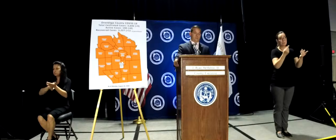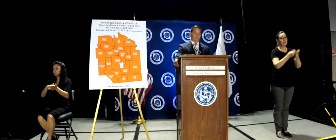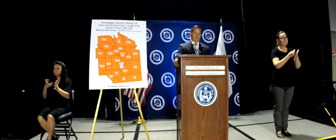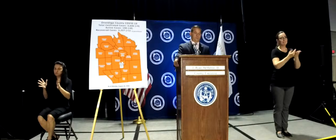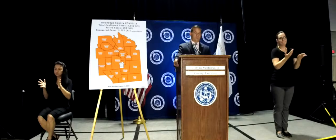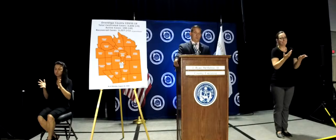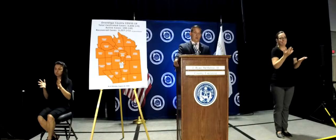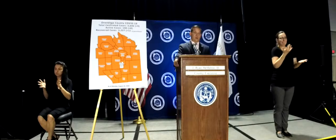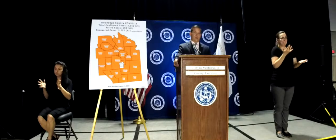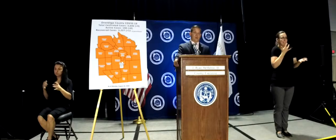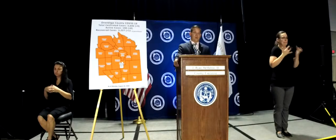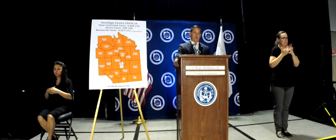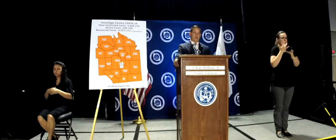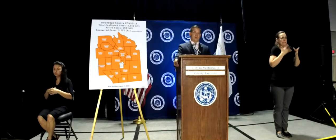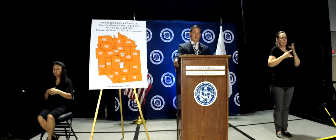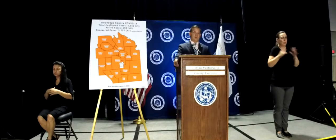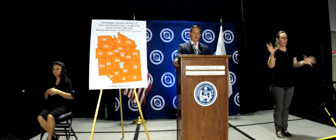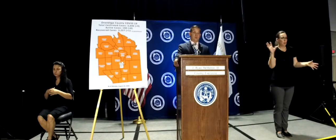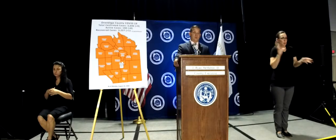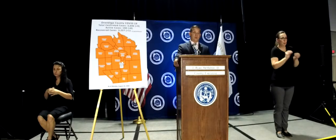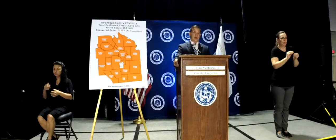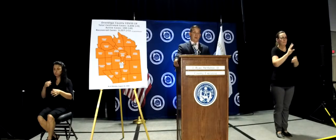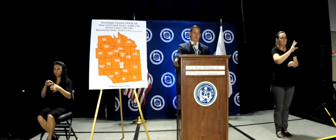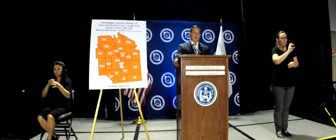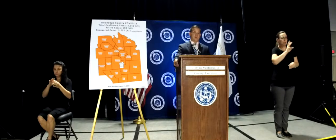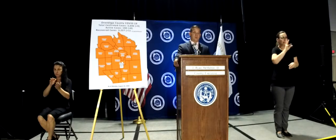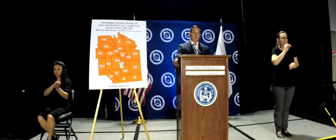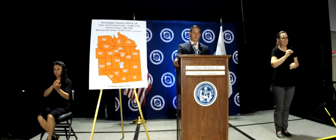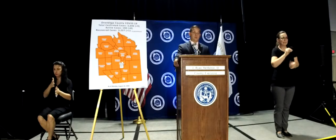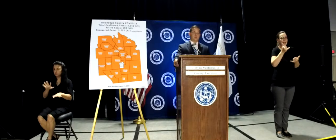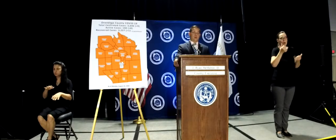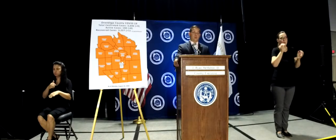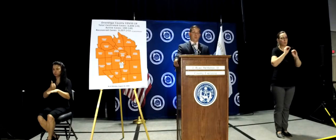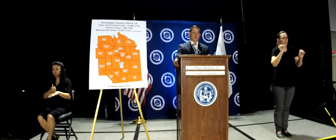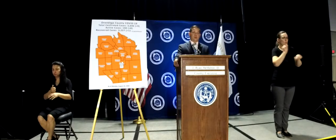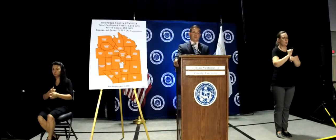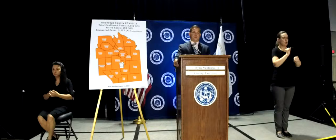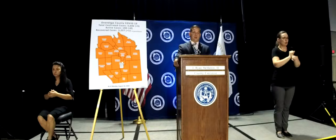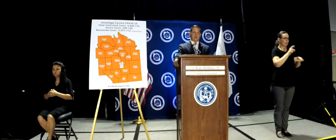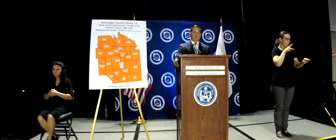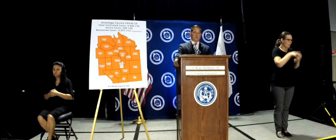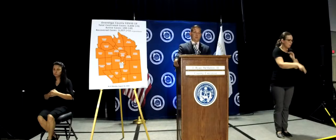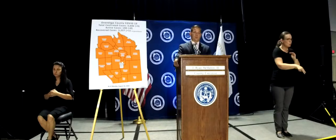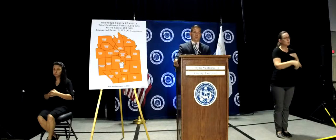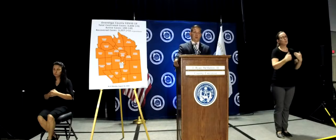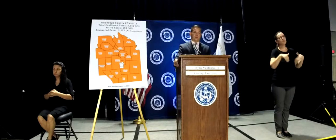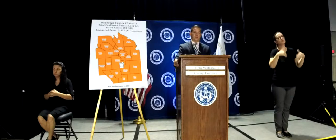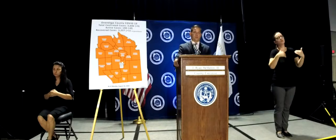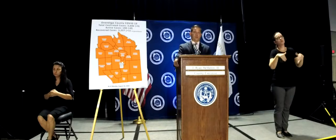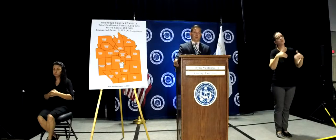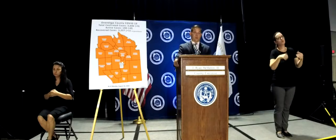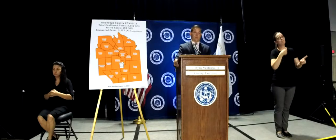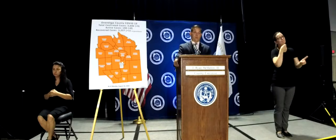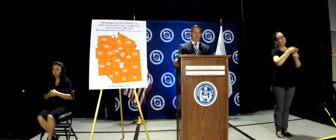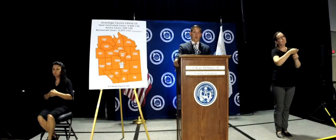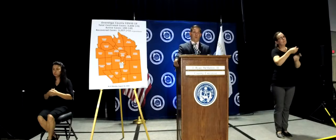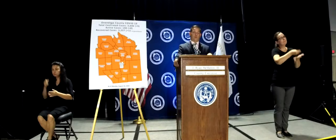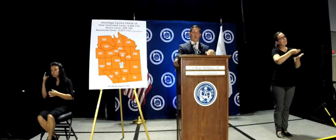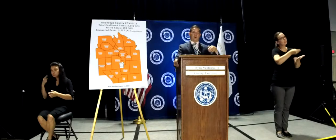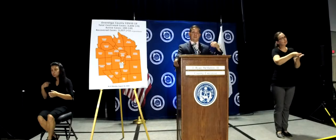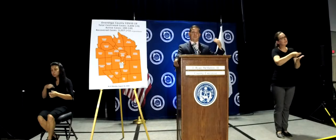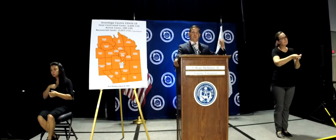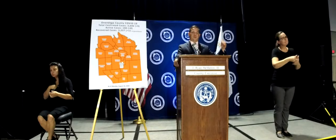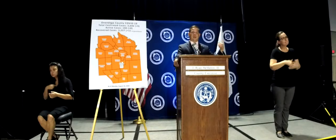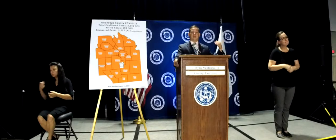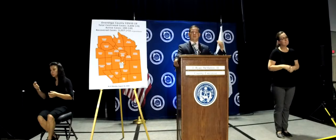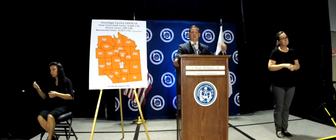up, and you look at us using some of our reserves that we've been able to build up over